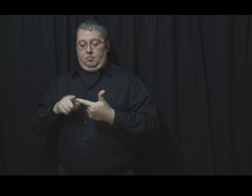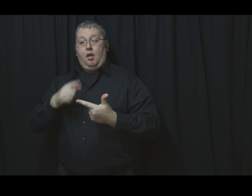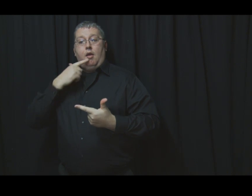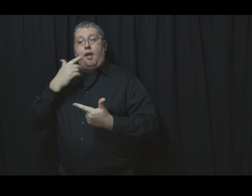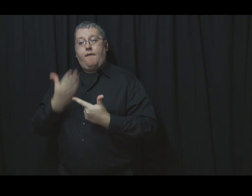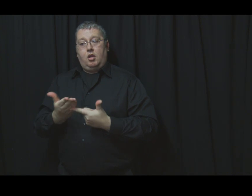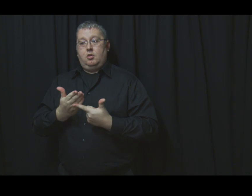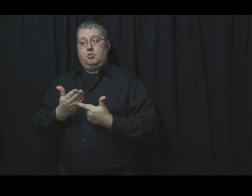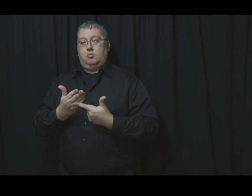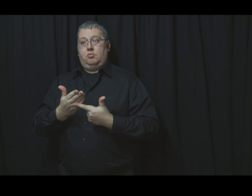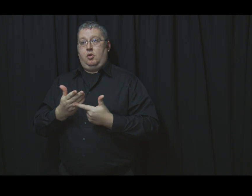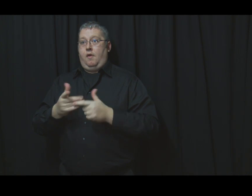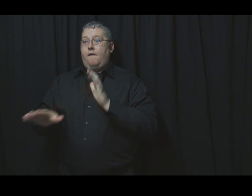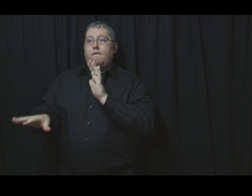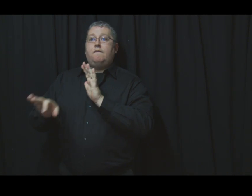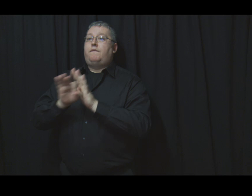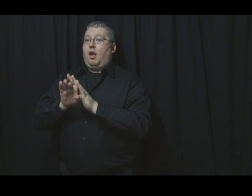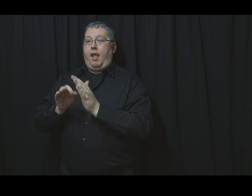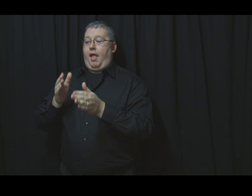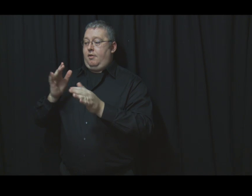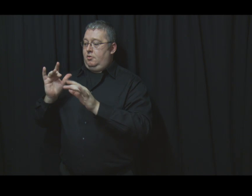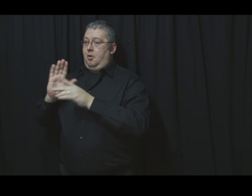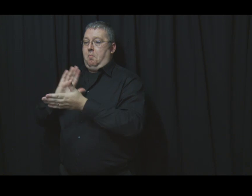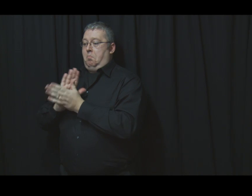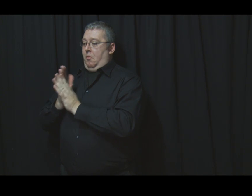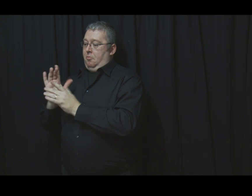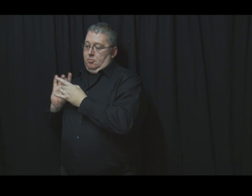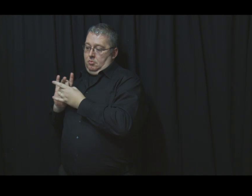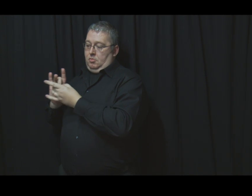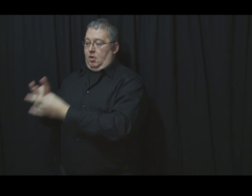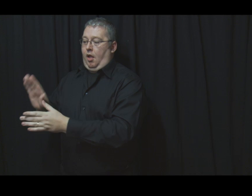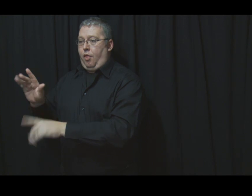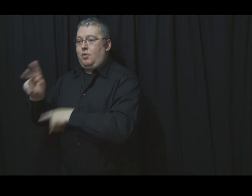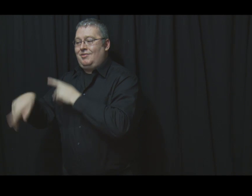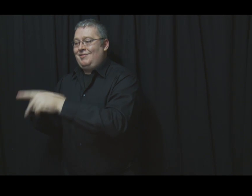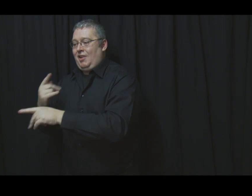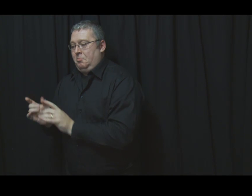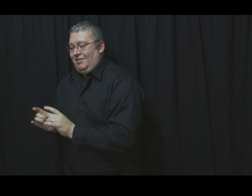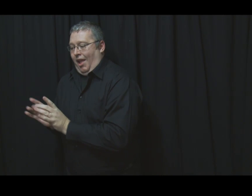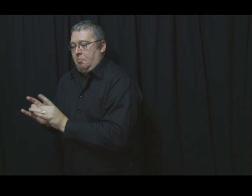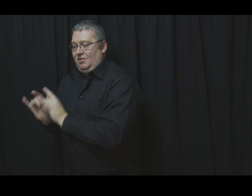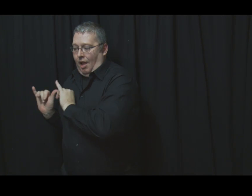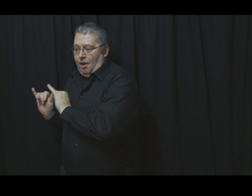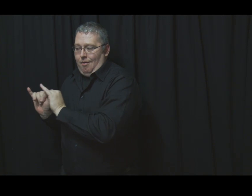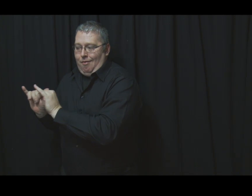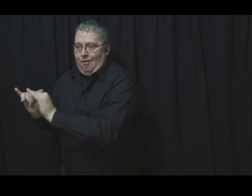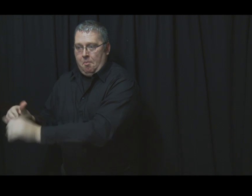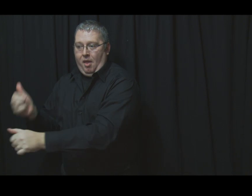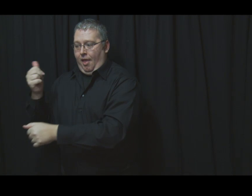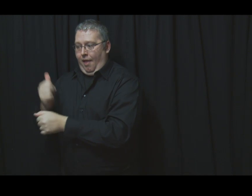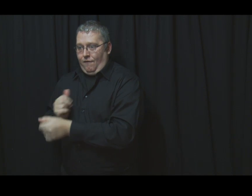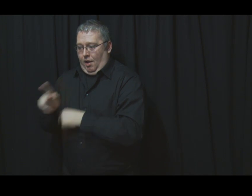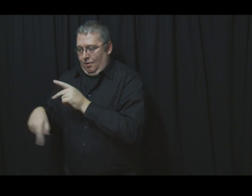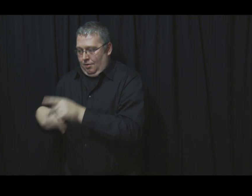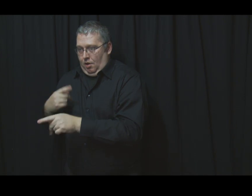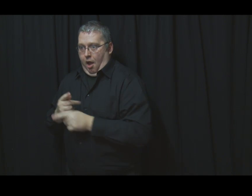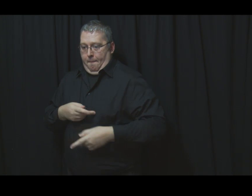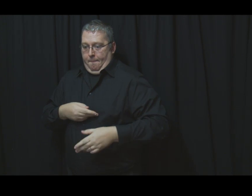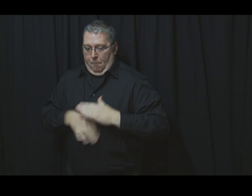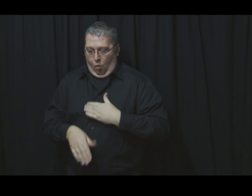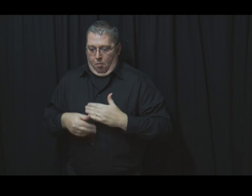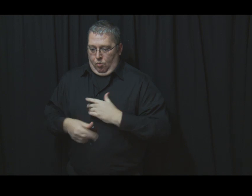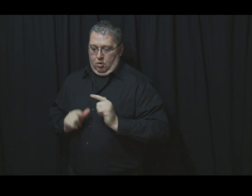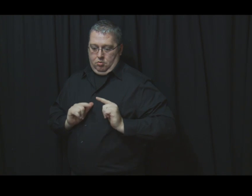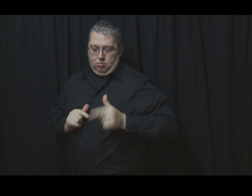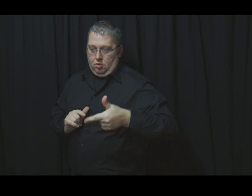confirming after their kind. The Bible says God made kinds of animals and plants after their kind, implying each kind produces its own, not that one